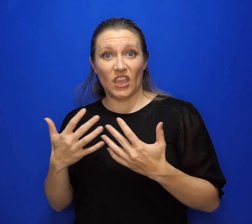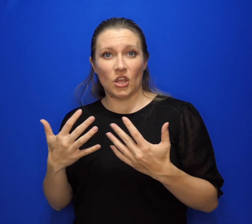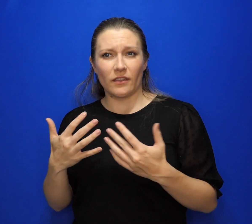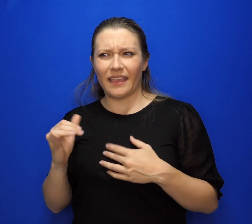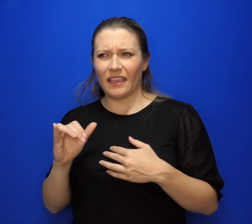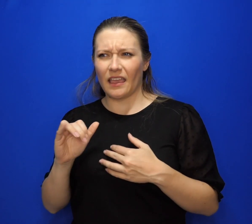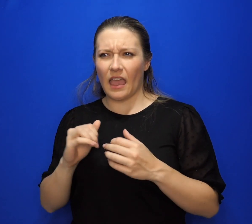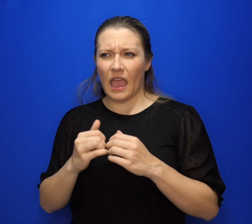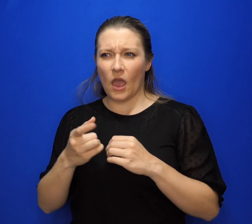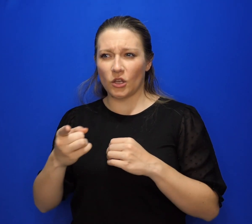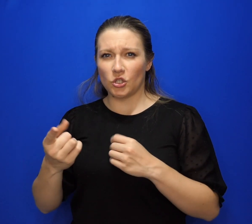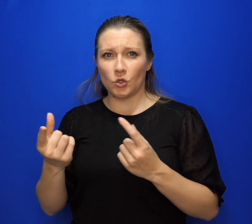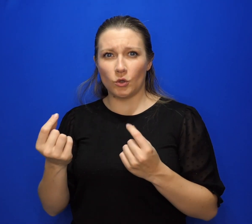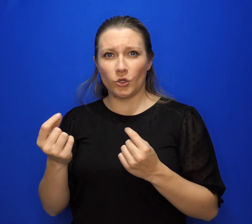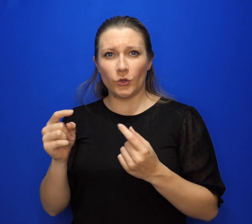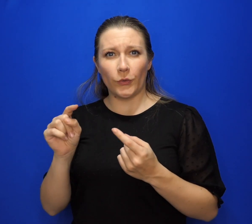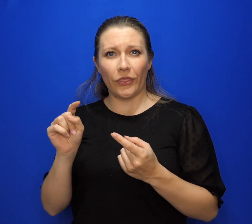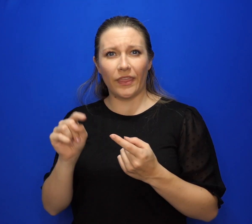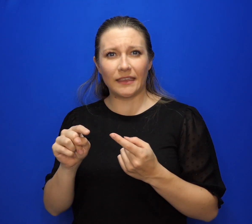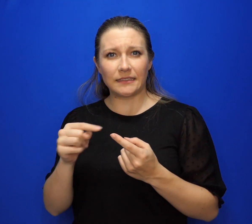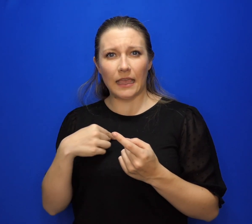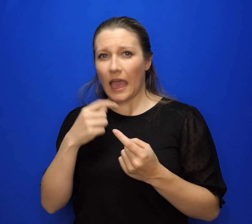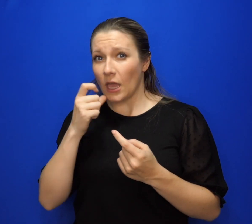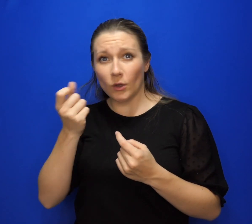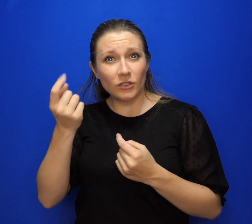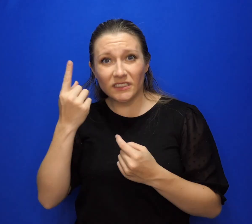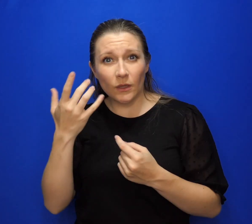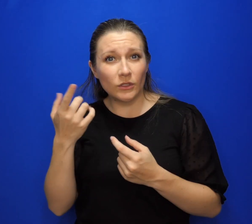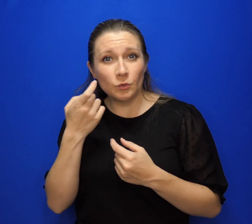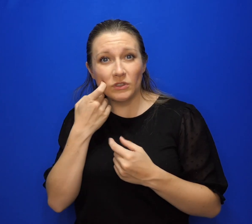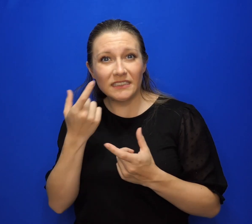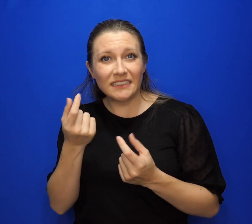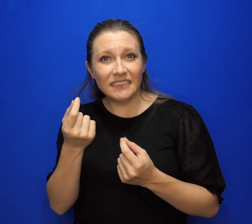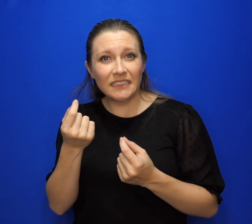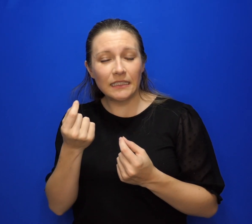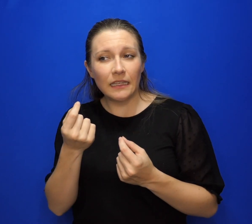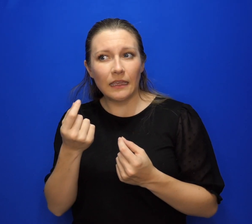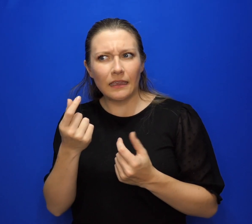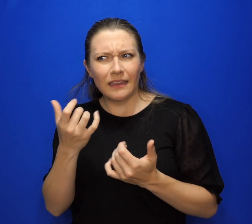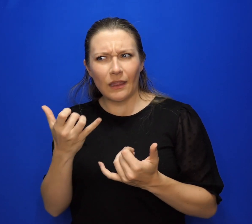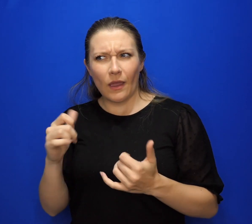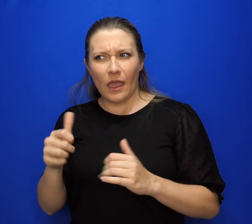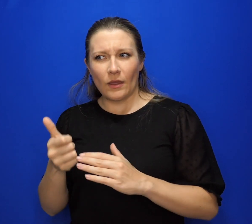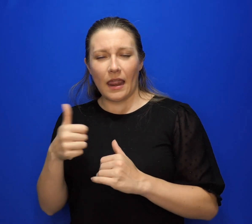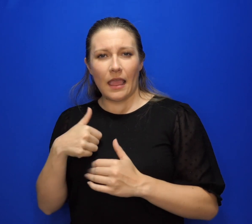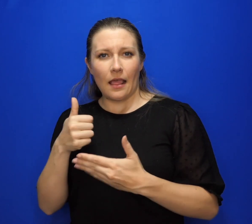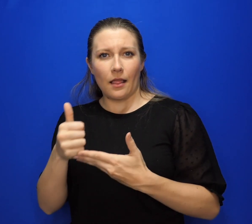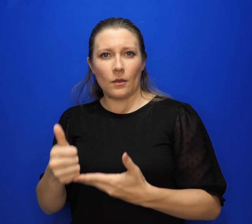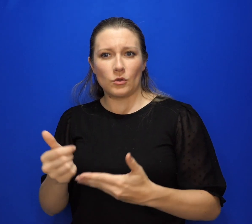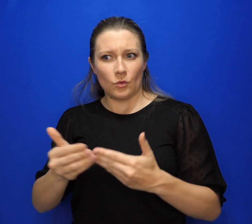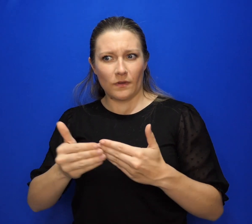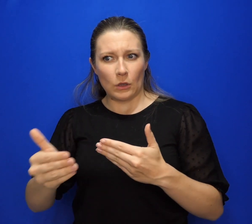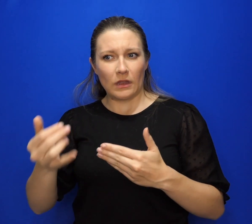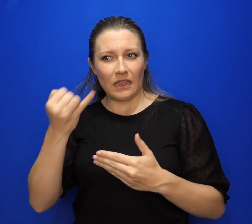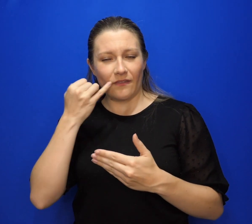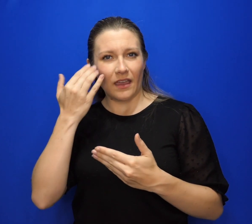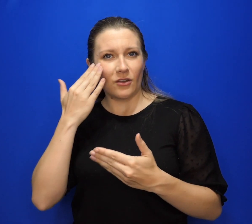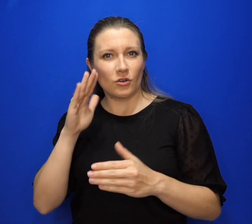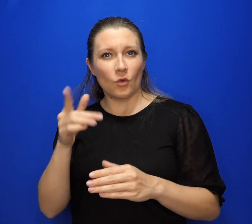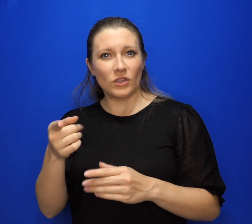this? I don't understand what you did. And how do I help you moving forward if I don't know what you did to get to this point? Like, I see both sides of